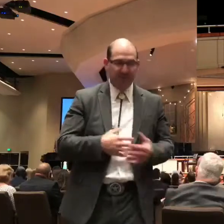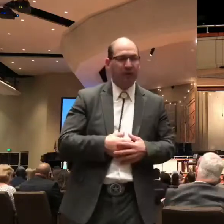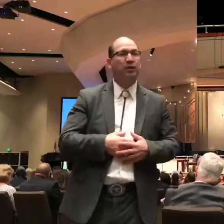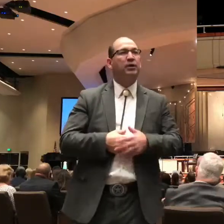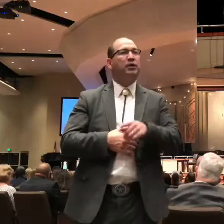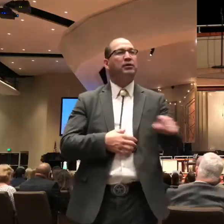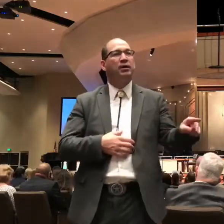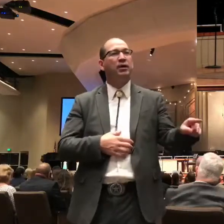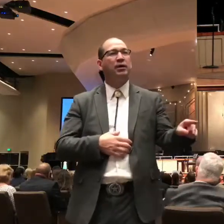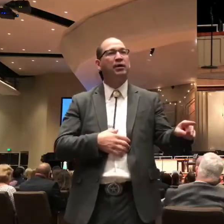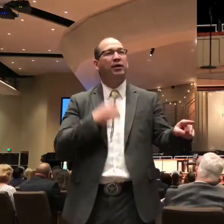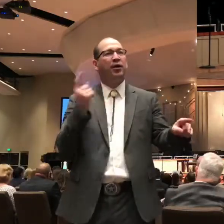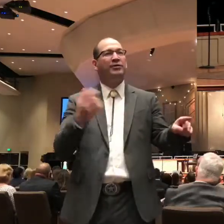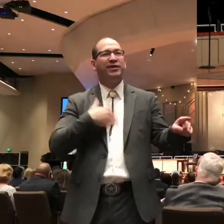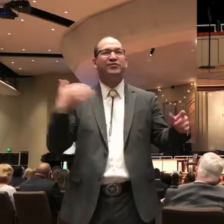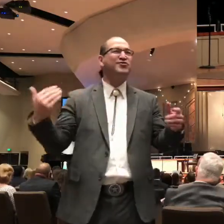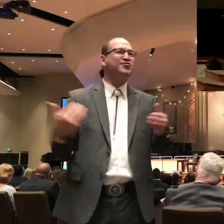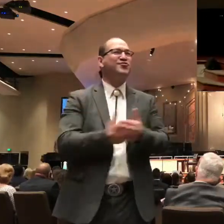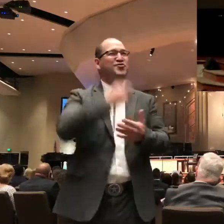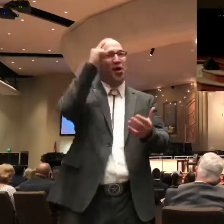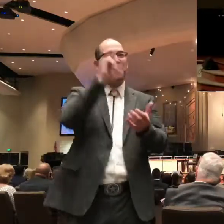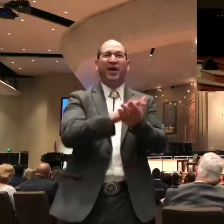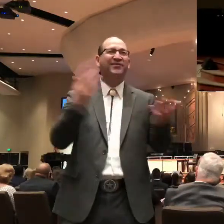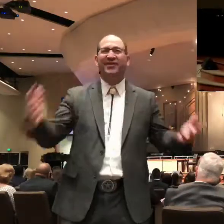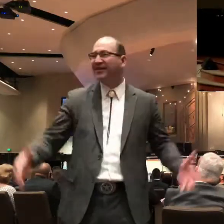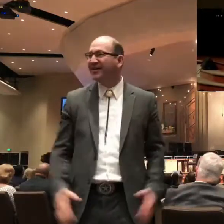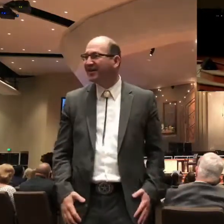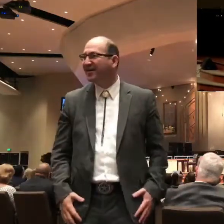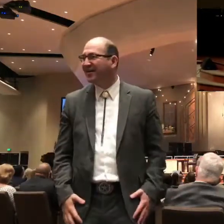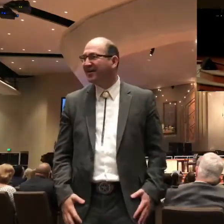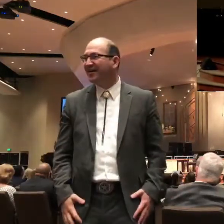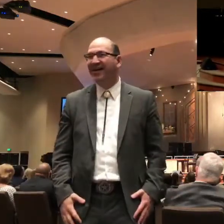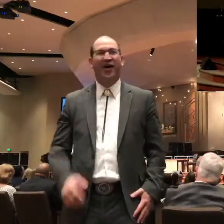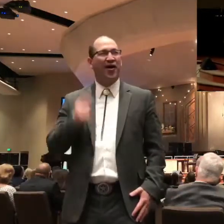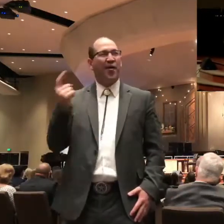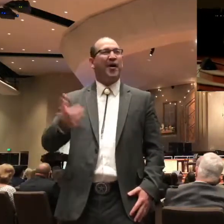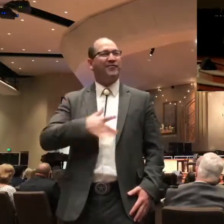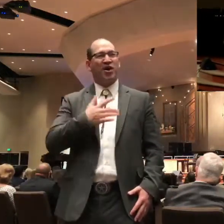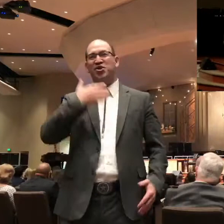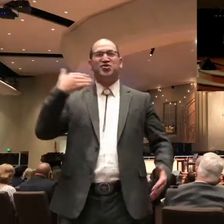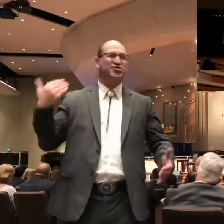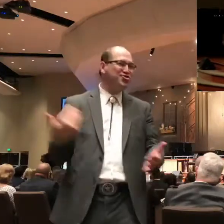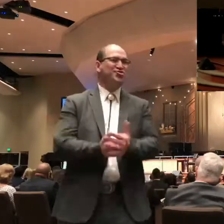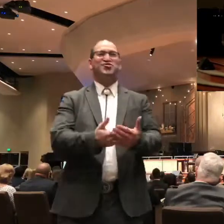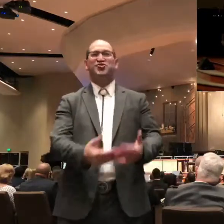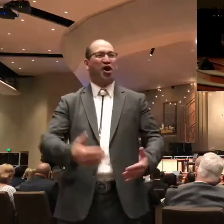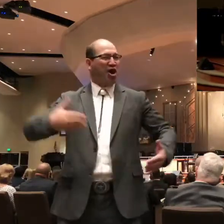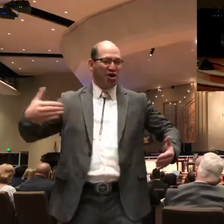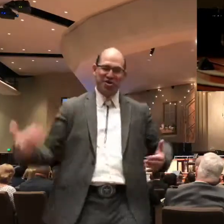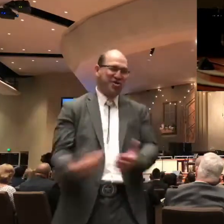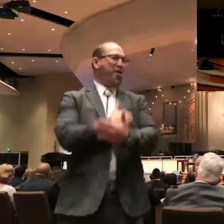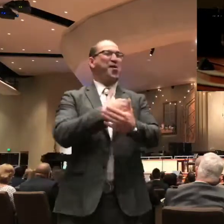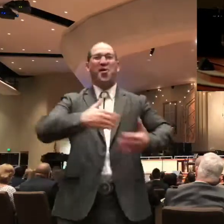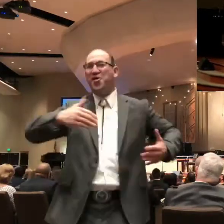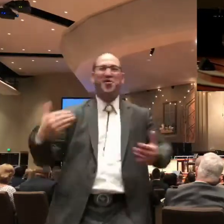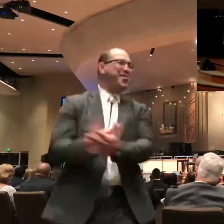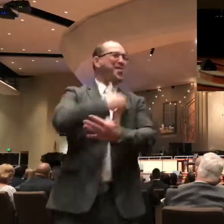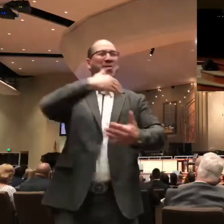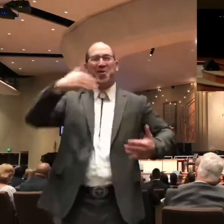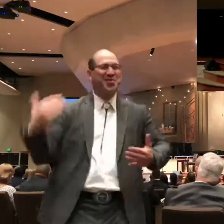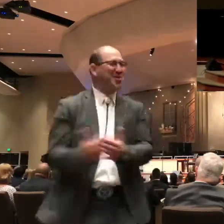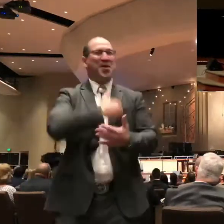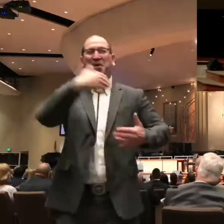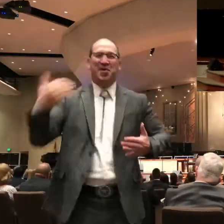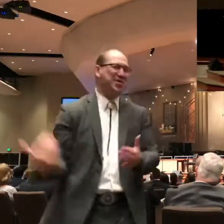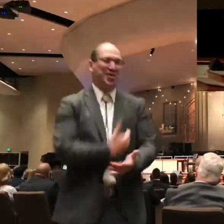have something new. They always have some new twist on a verse. They always have some new revelation, some new word from God. I'm going to be honest with you